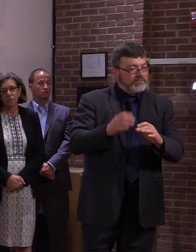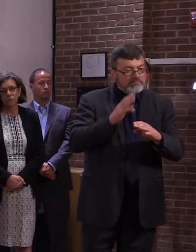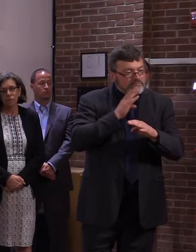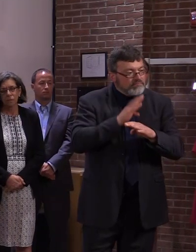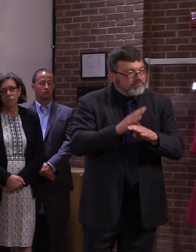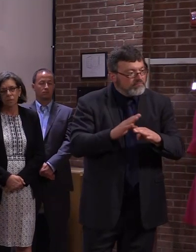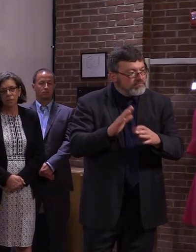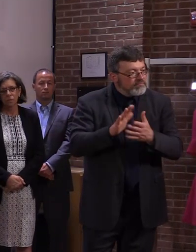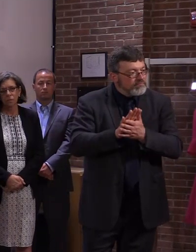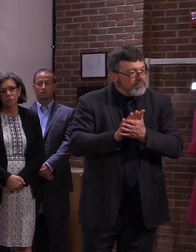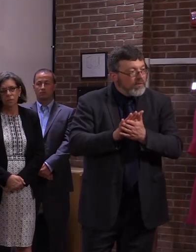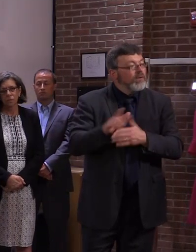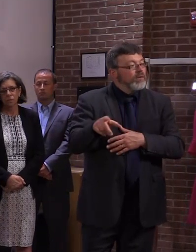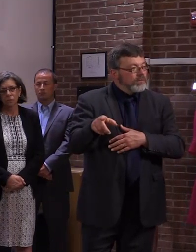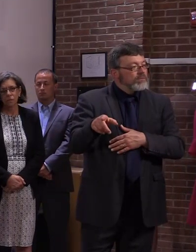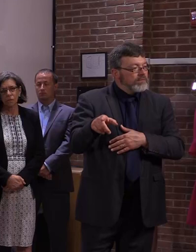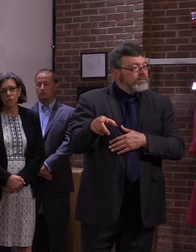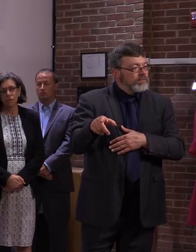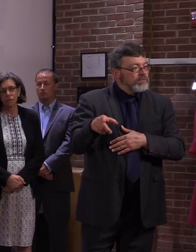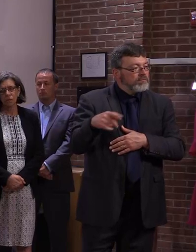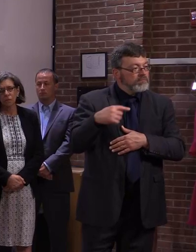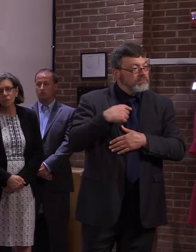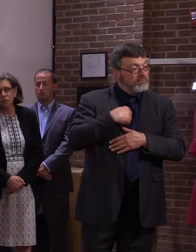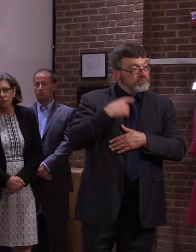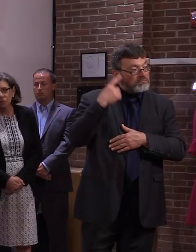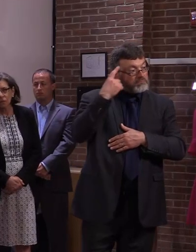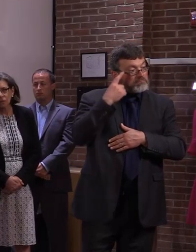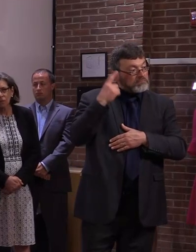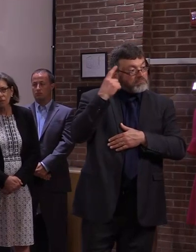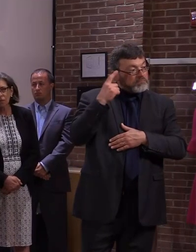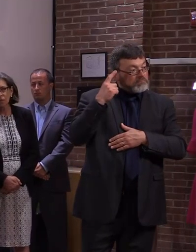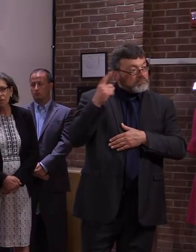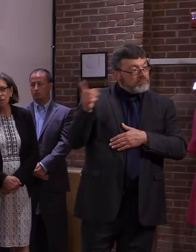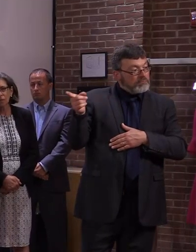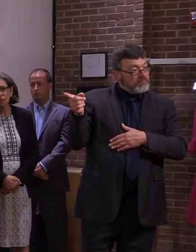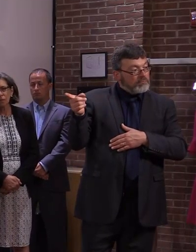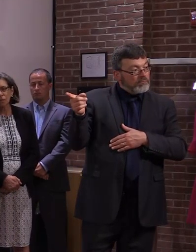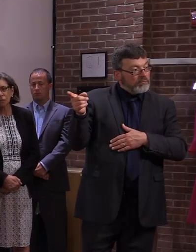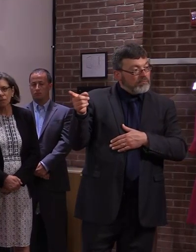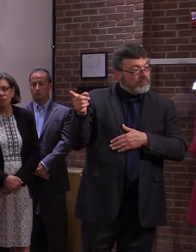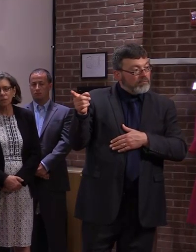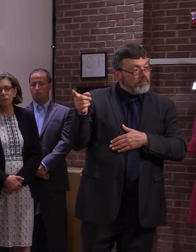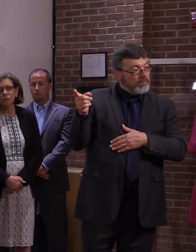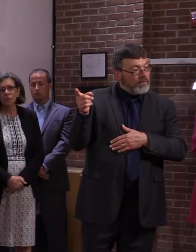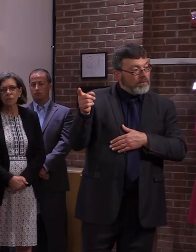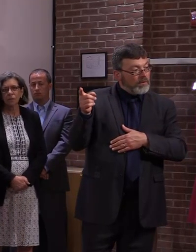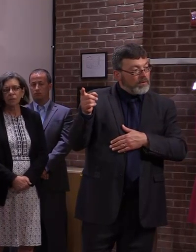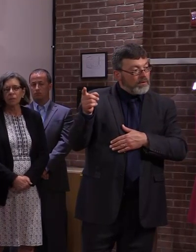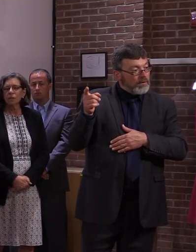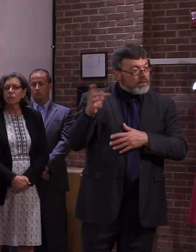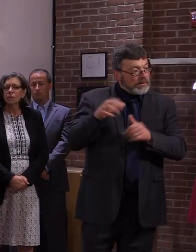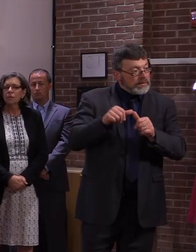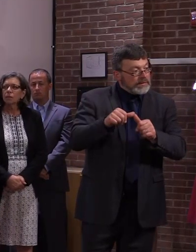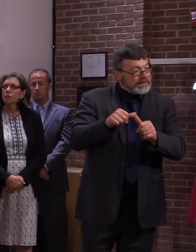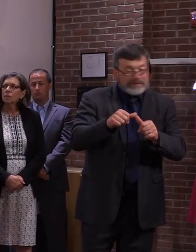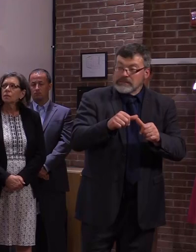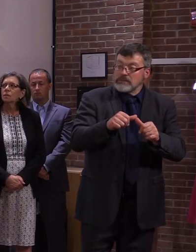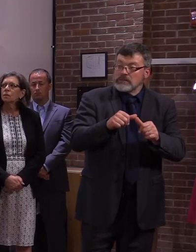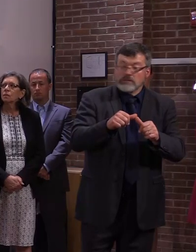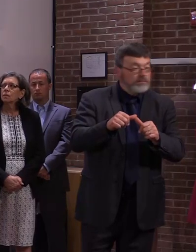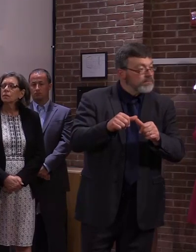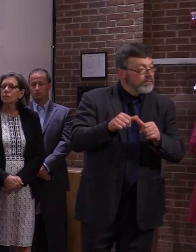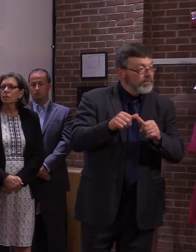Just wondering about if you're going to maintain the high level of testing that's been going on, just to try to keep an eye